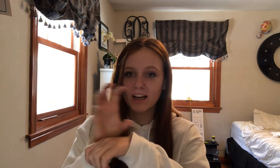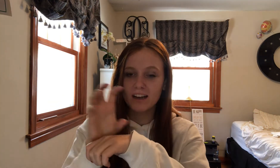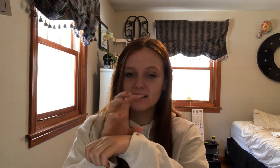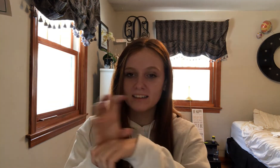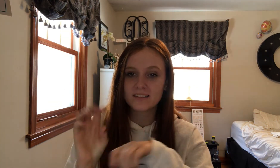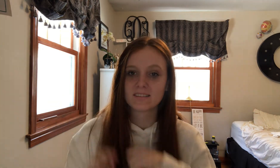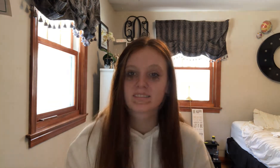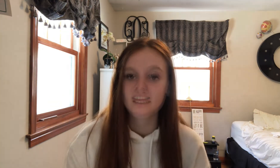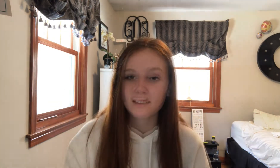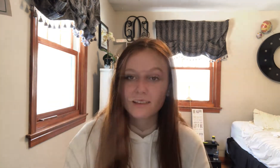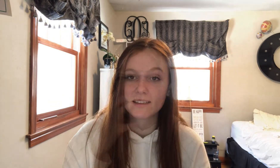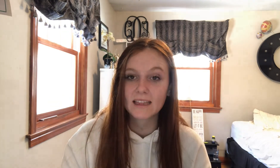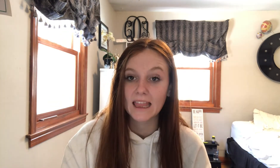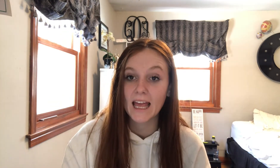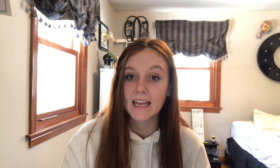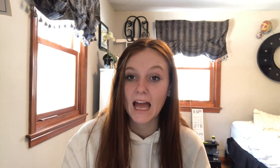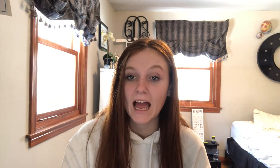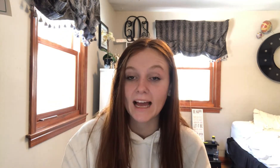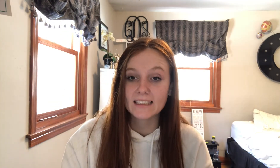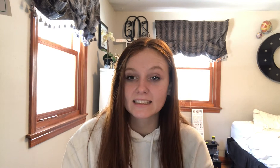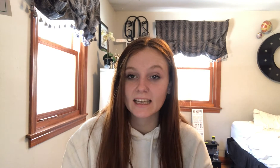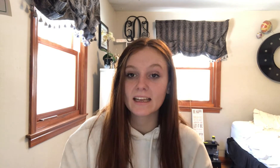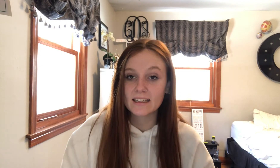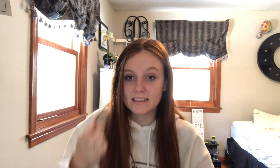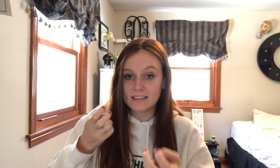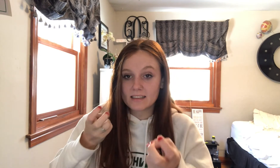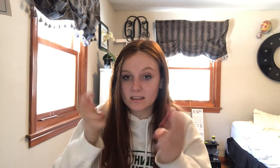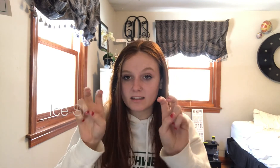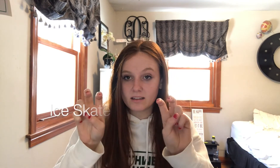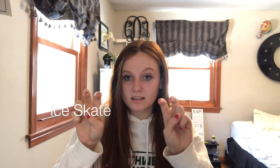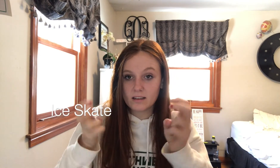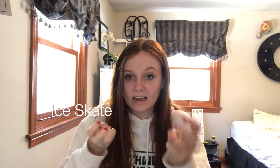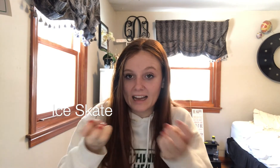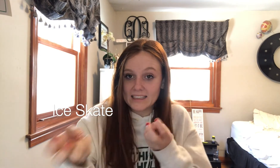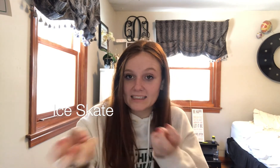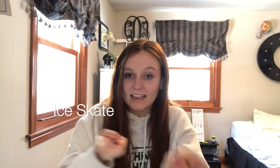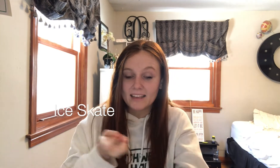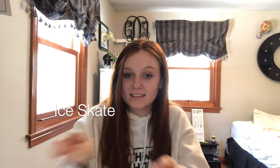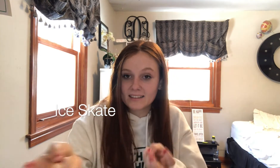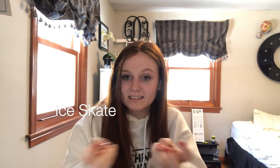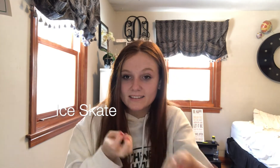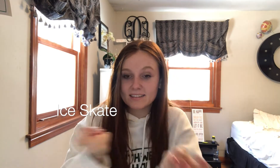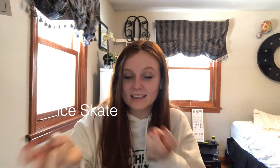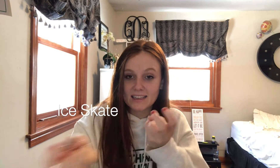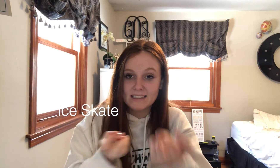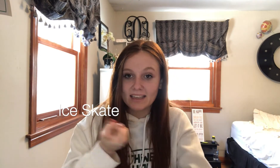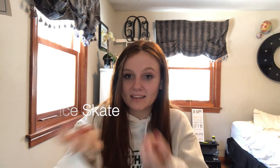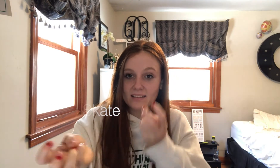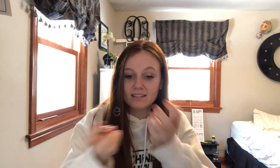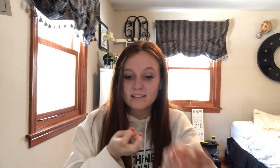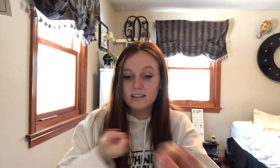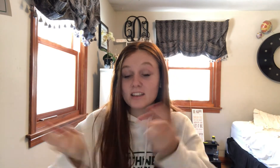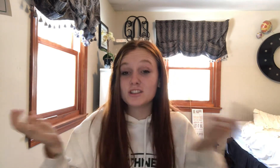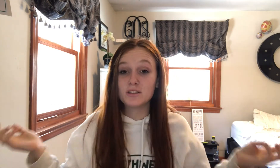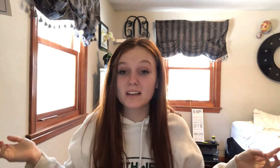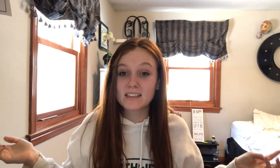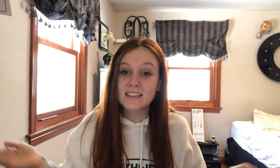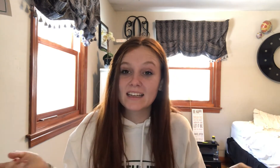chocolate. Then ice skate is ice skate. Ice skate. Do you guys like to ice